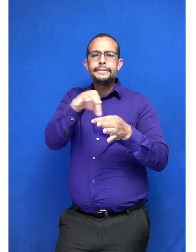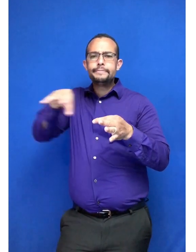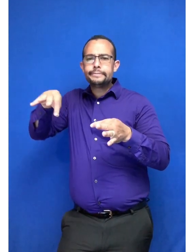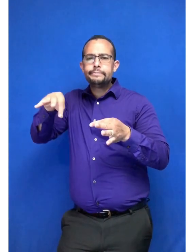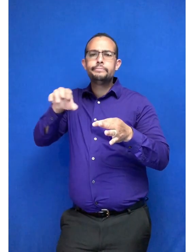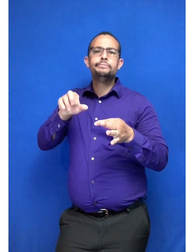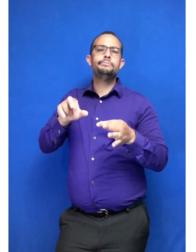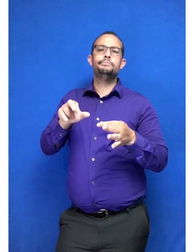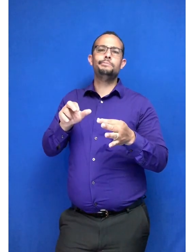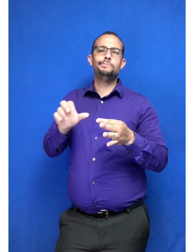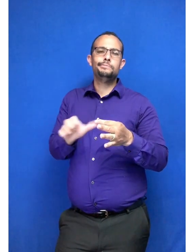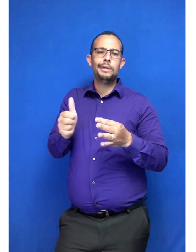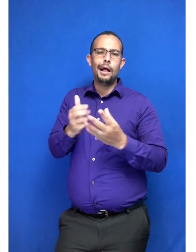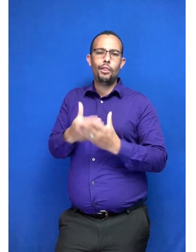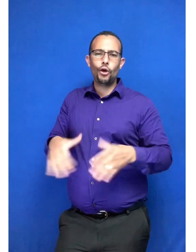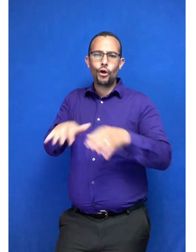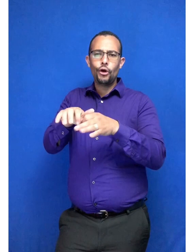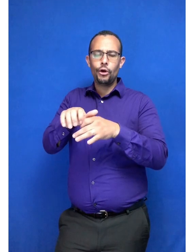container.